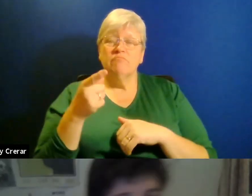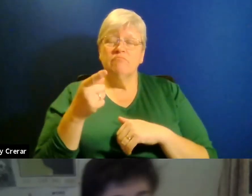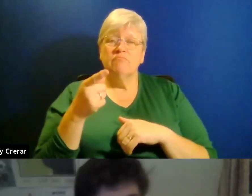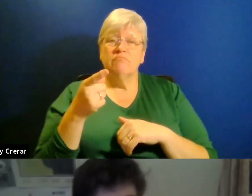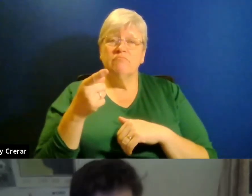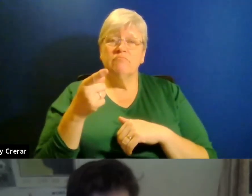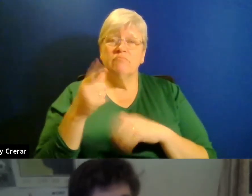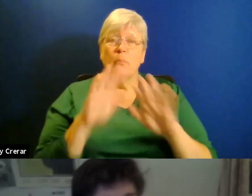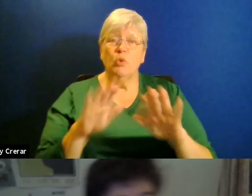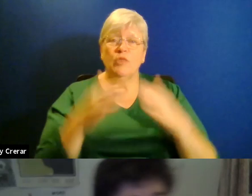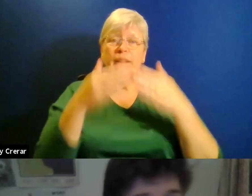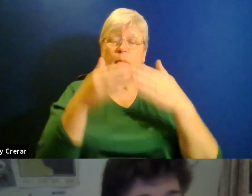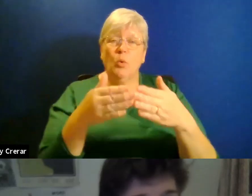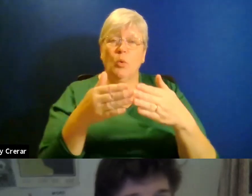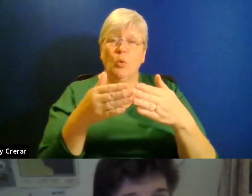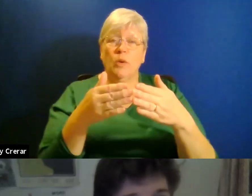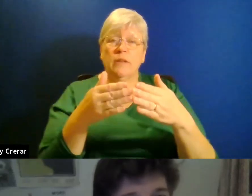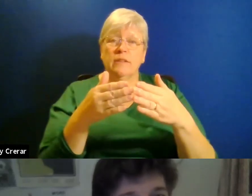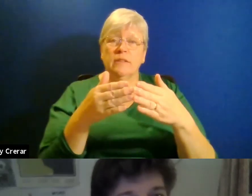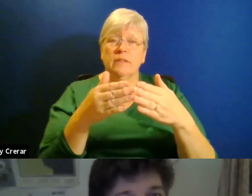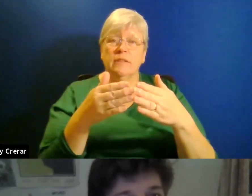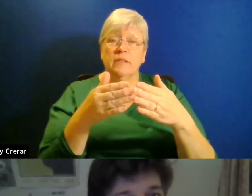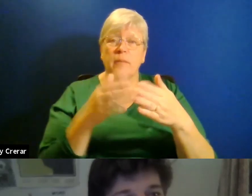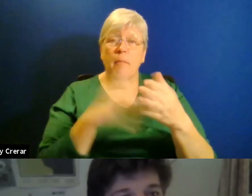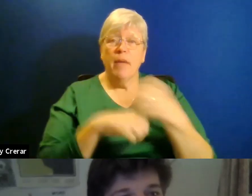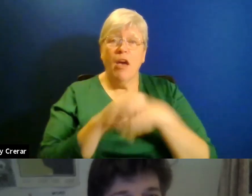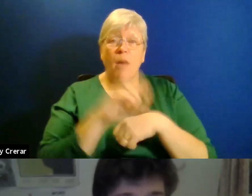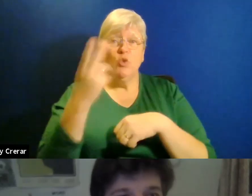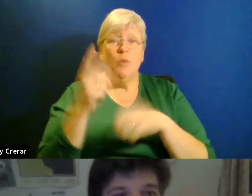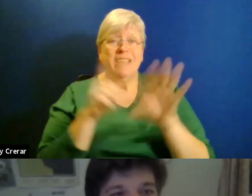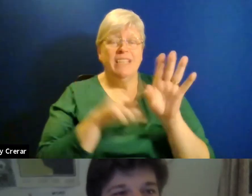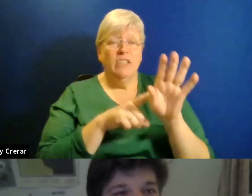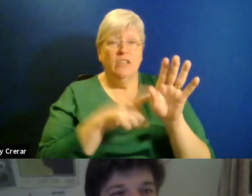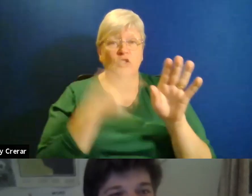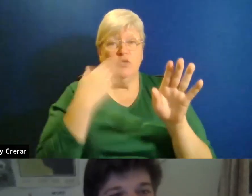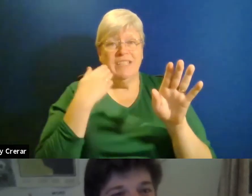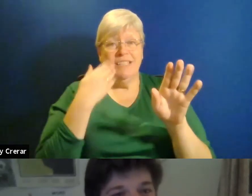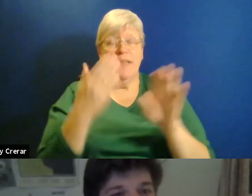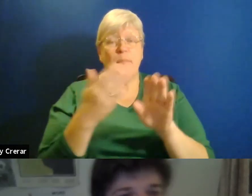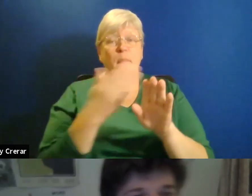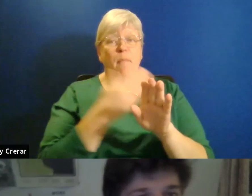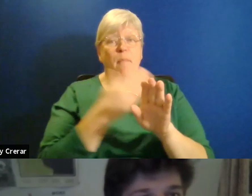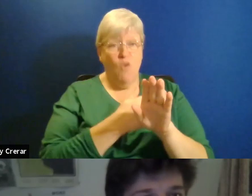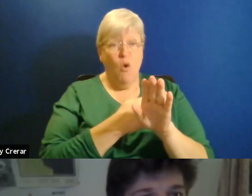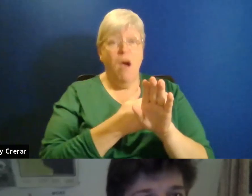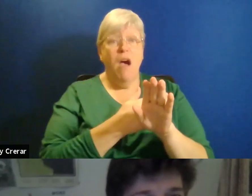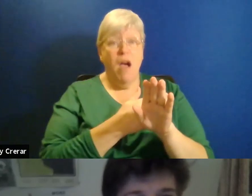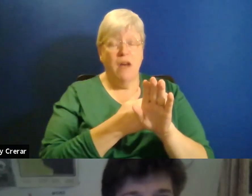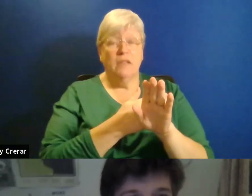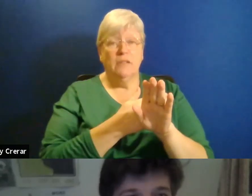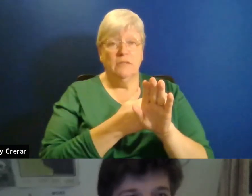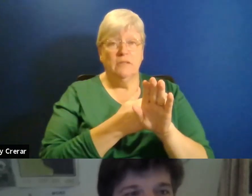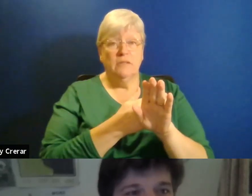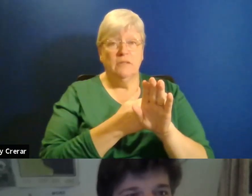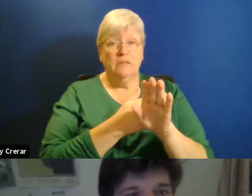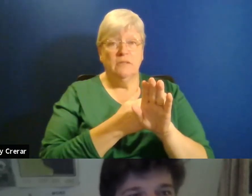that Pushing Out the Boat's gone biennial recently. Like it's formally now, it's kind of is it every